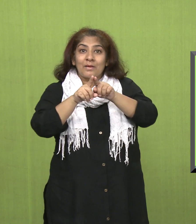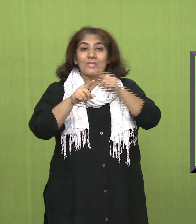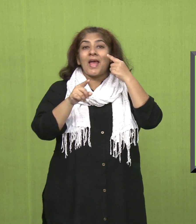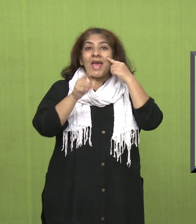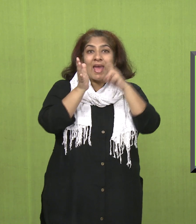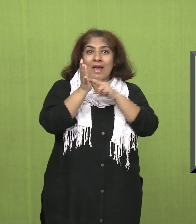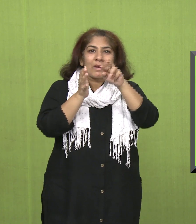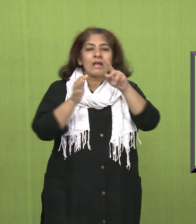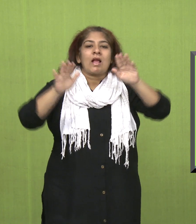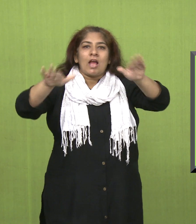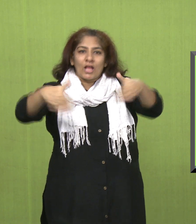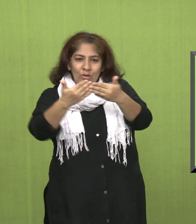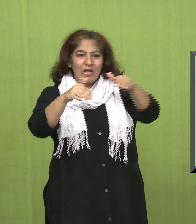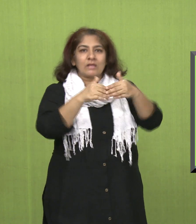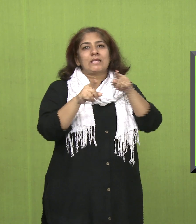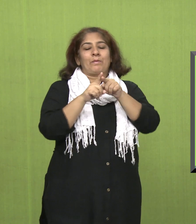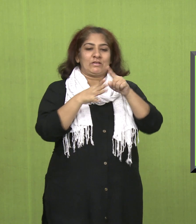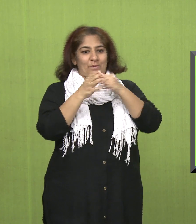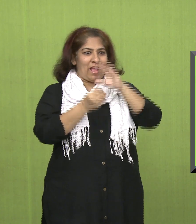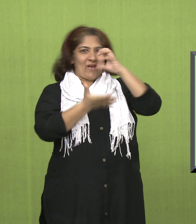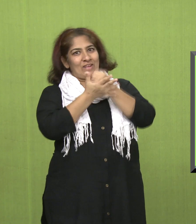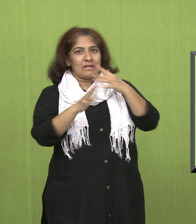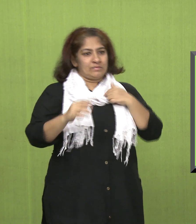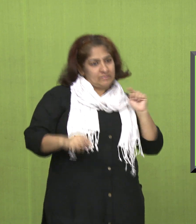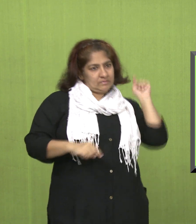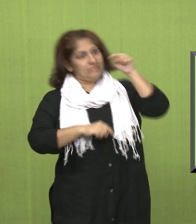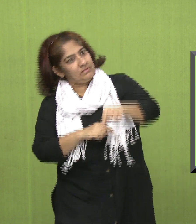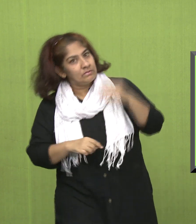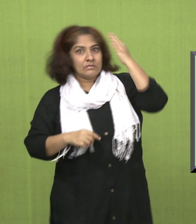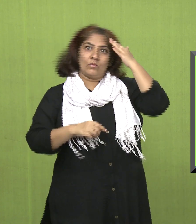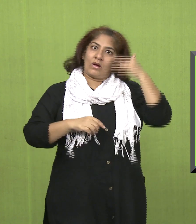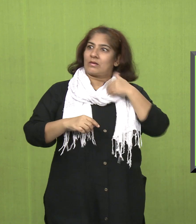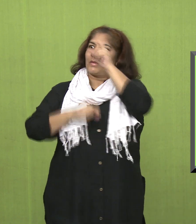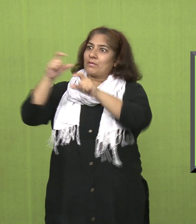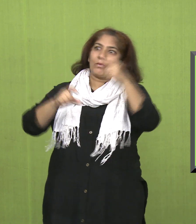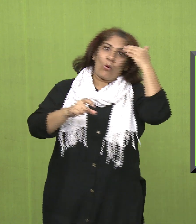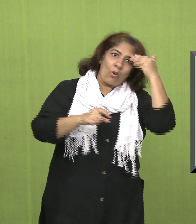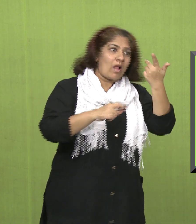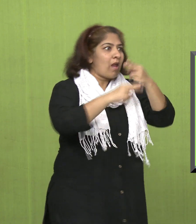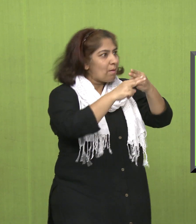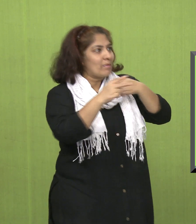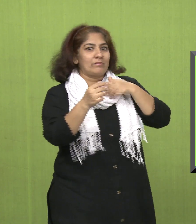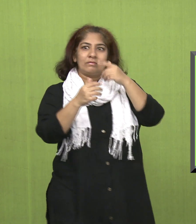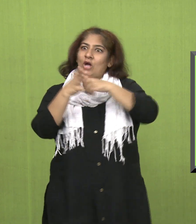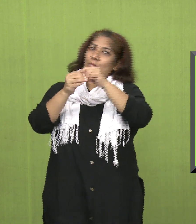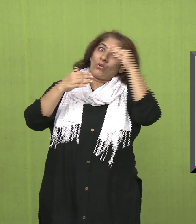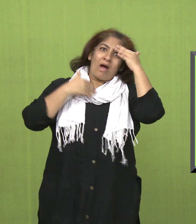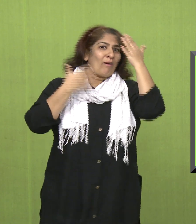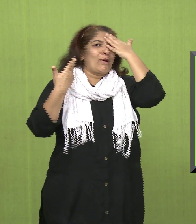And when they are placed, they are given induction. For example, a new person when joins a